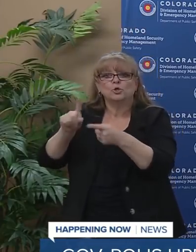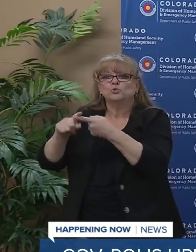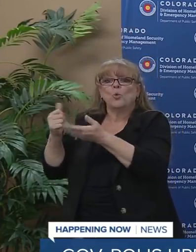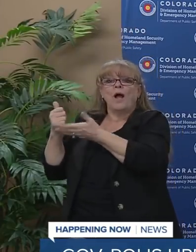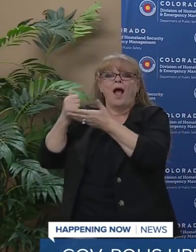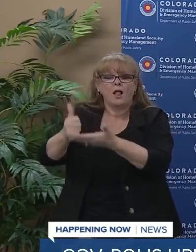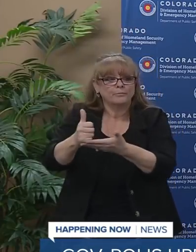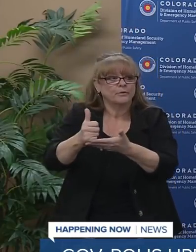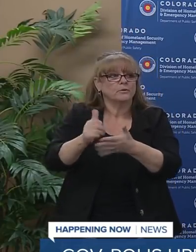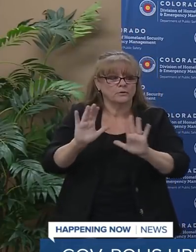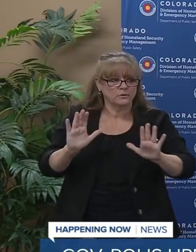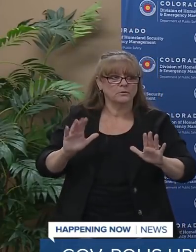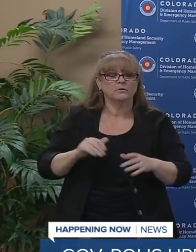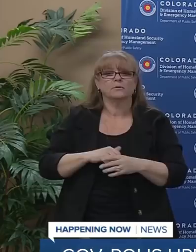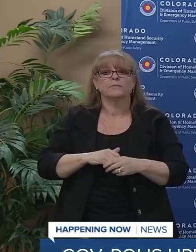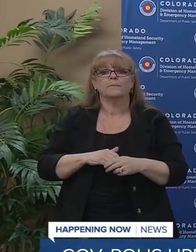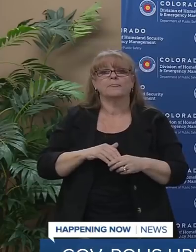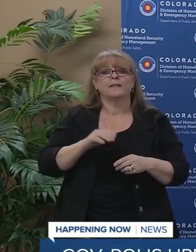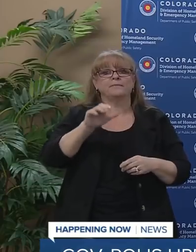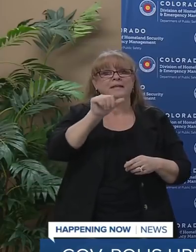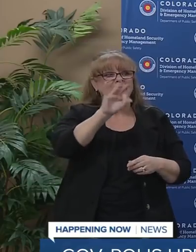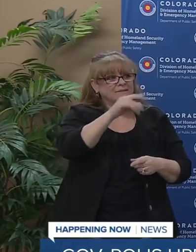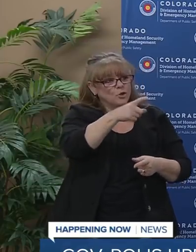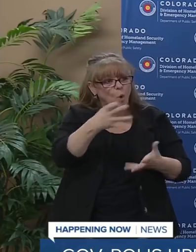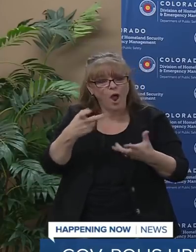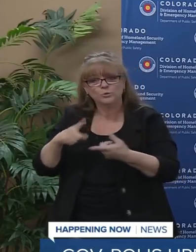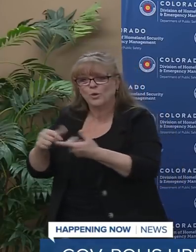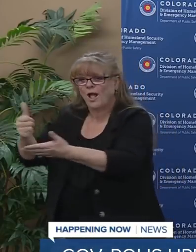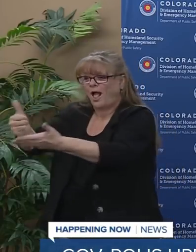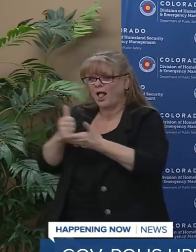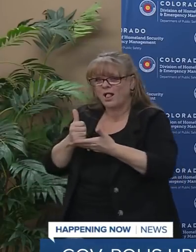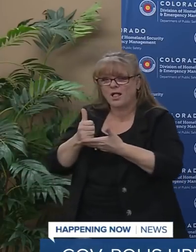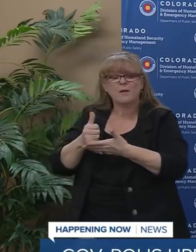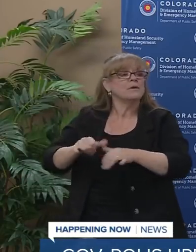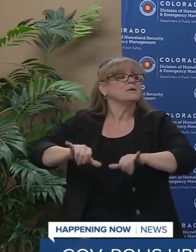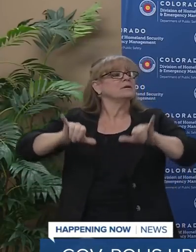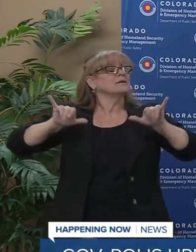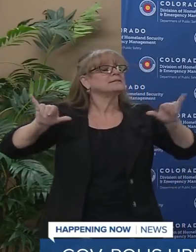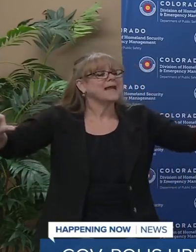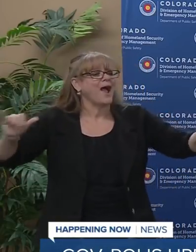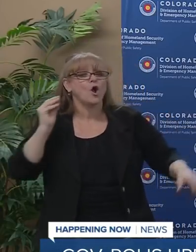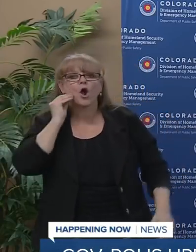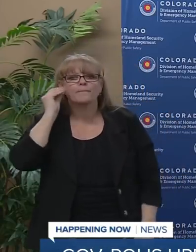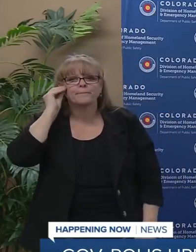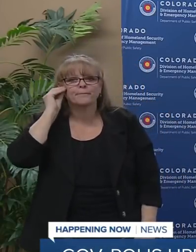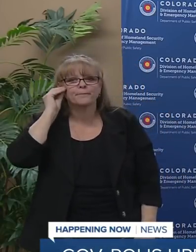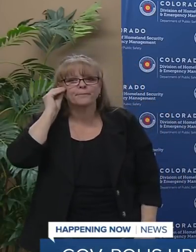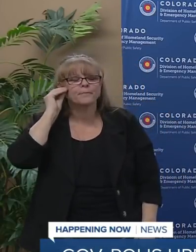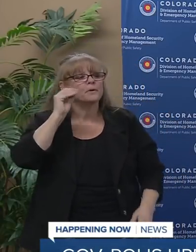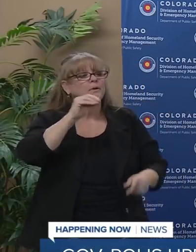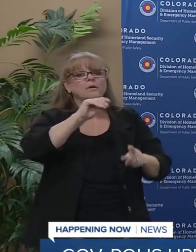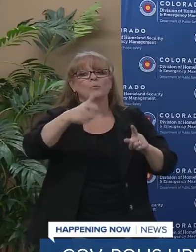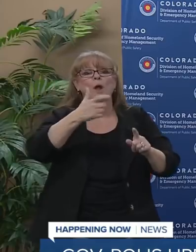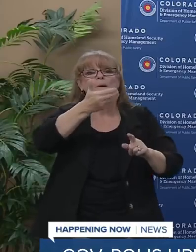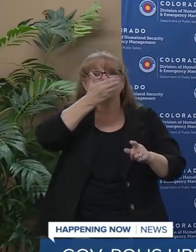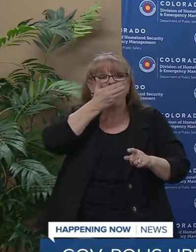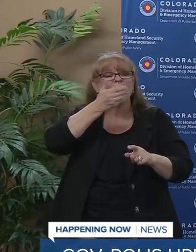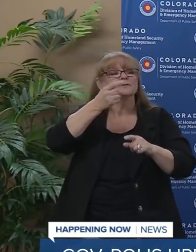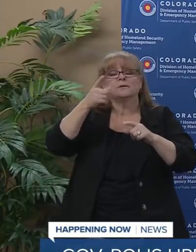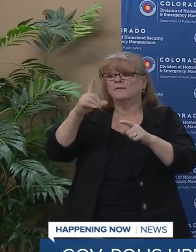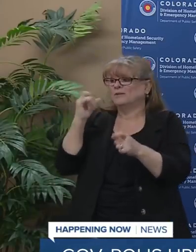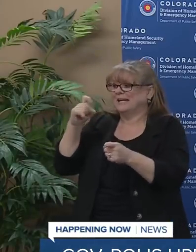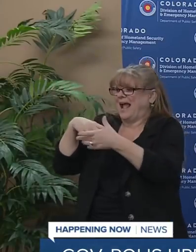to do that, stay at home except when absolutely necessary and wear a mask when you go out. And yes, try to have fun with